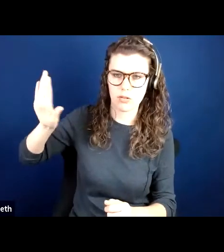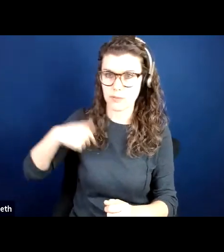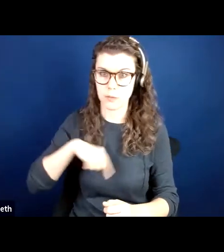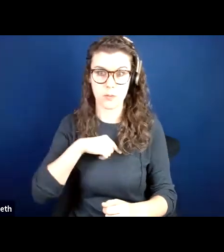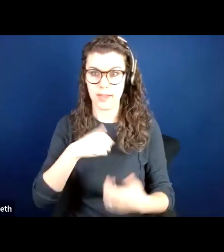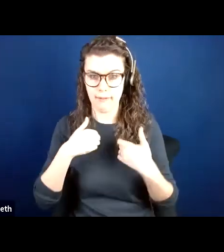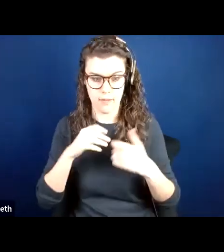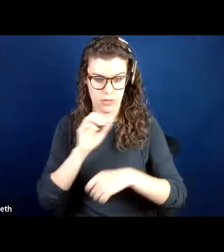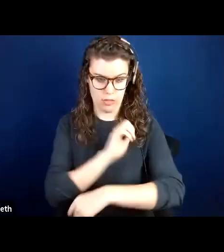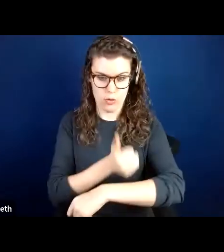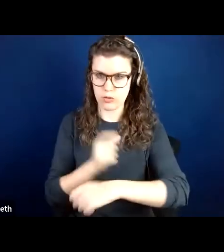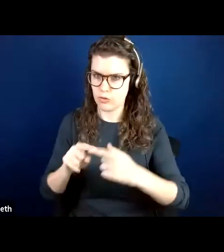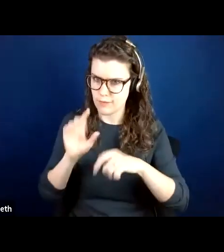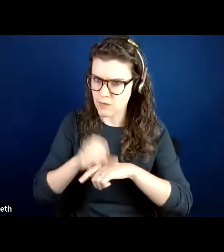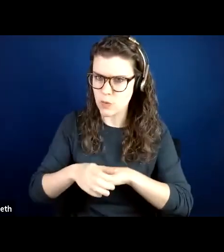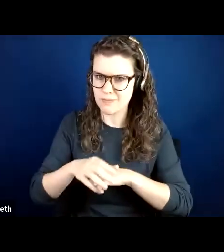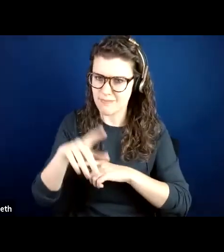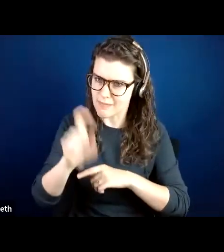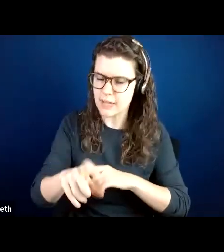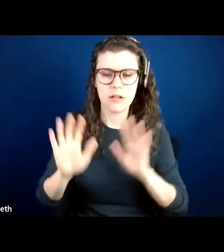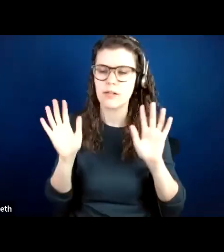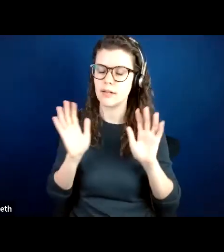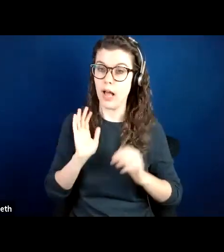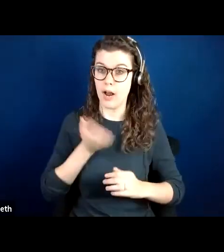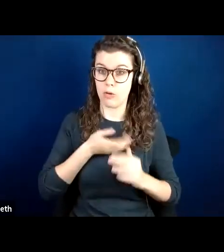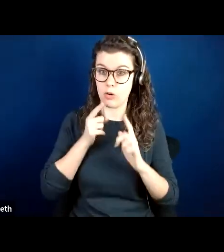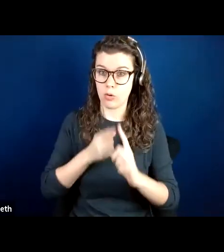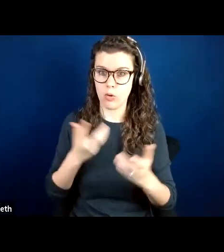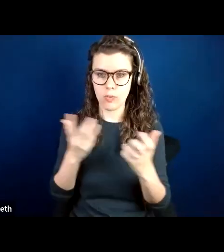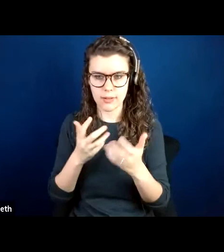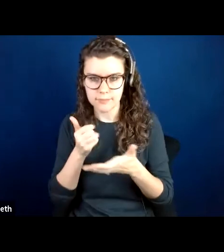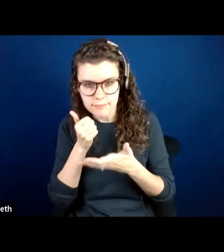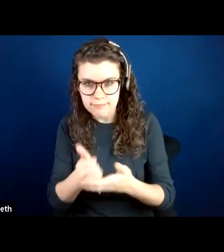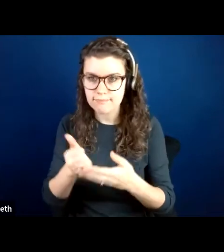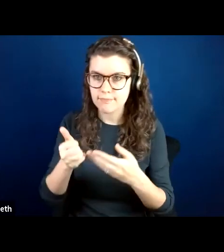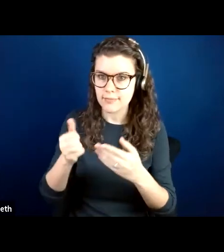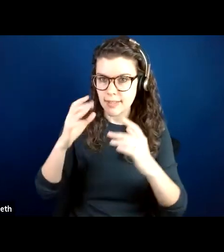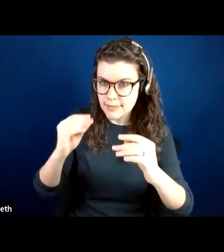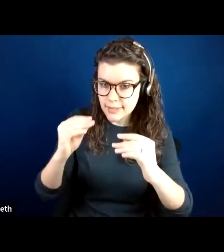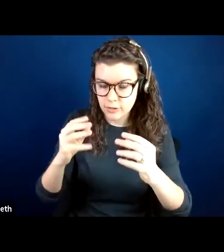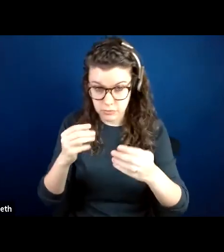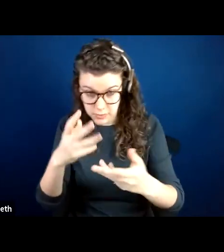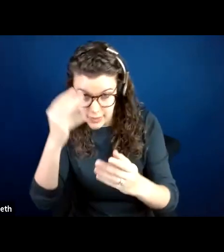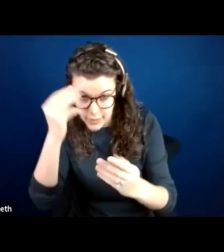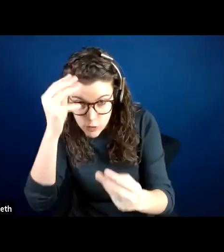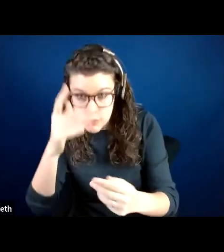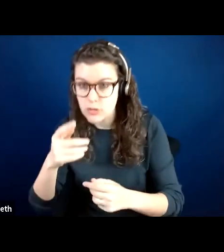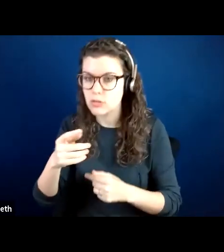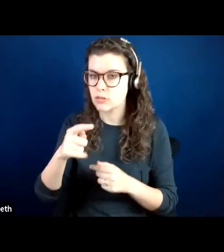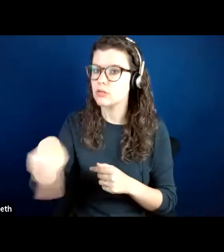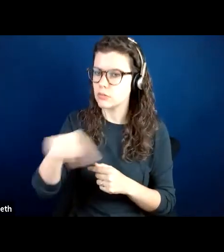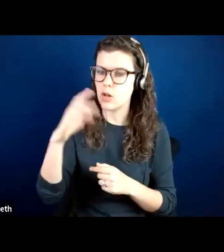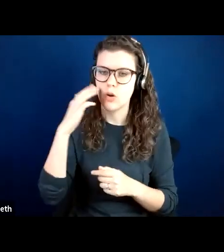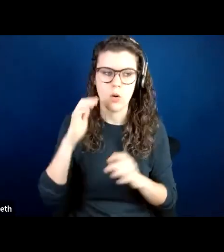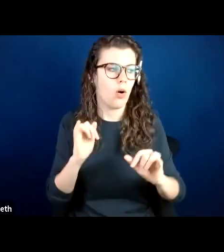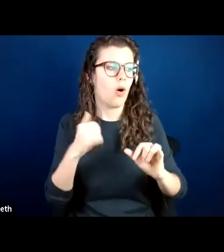that. Our purpose in doing this is strictly to provide information and resources so that these places know how they